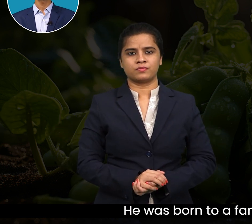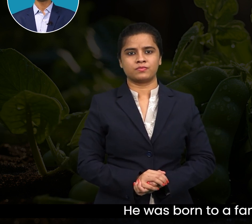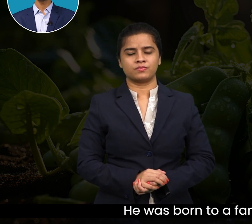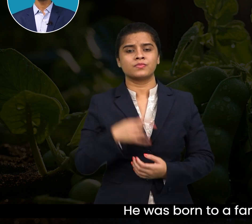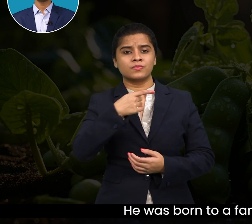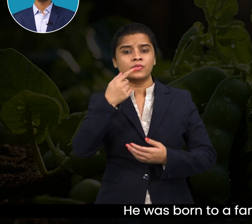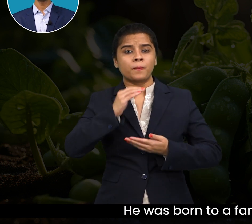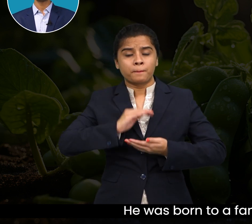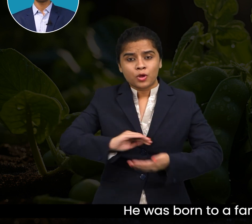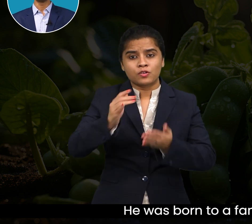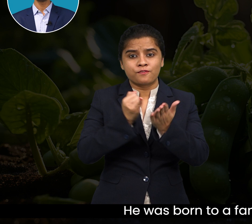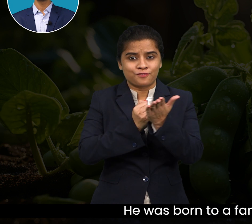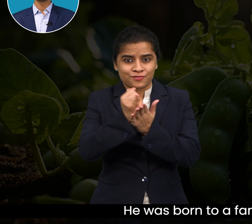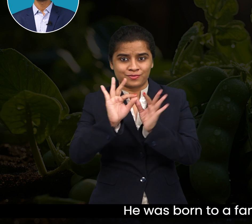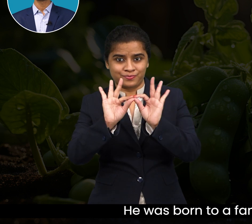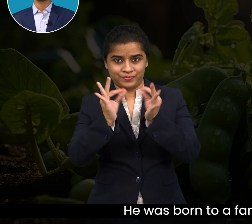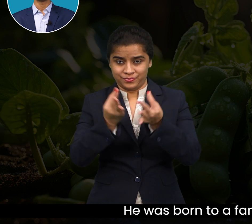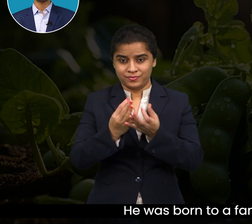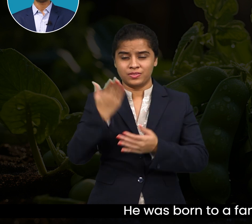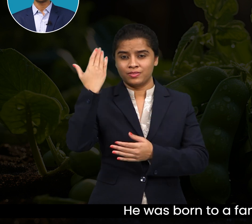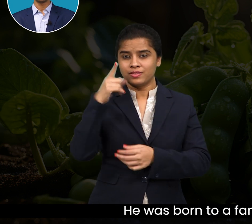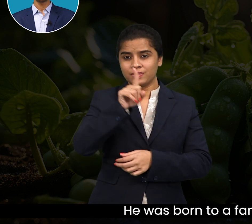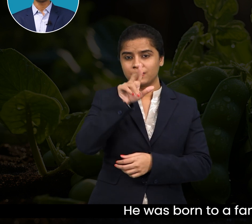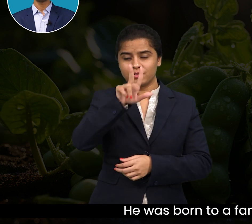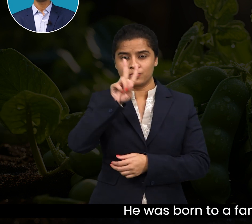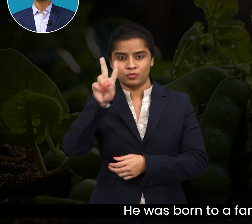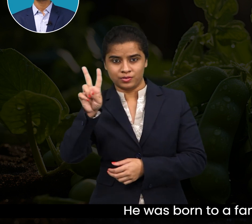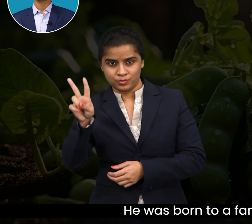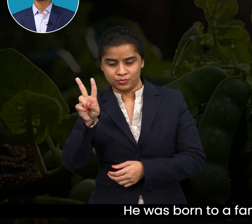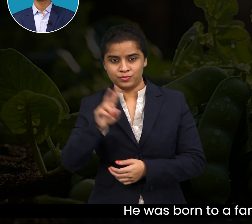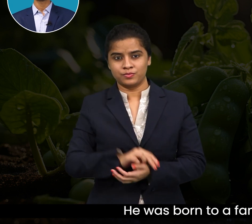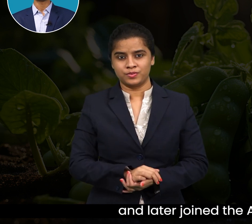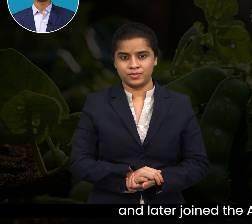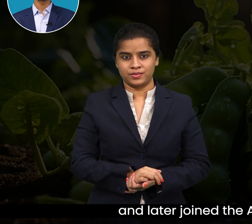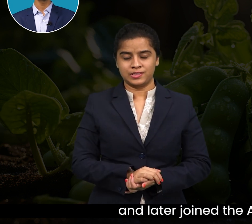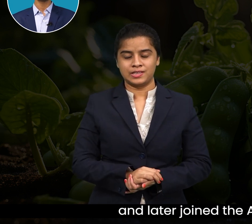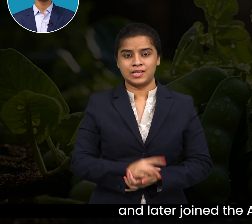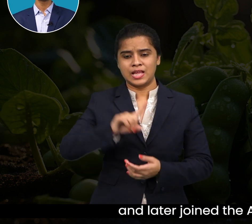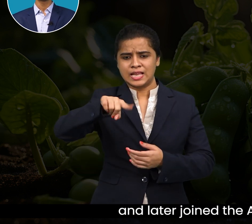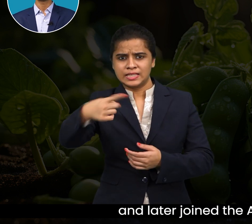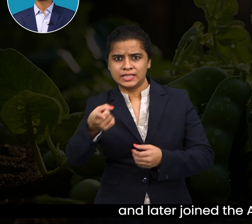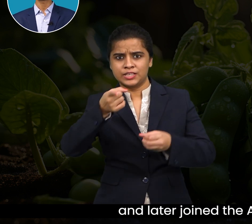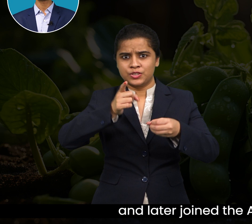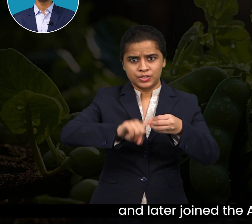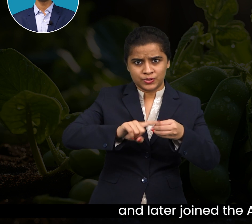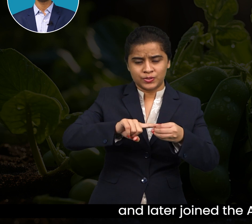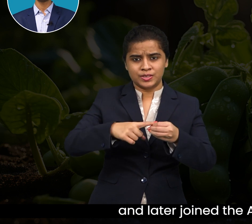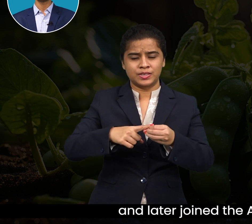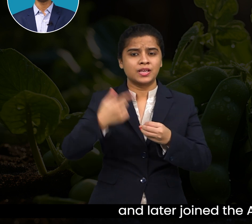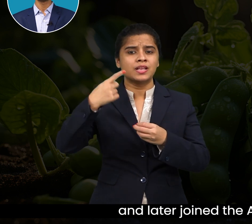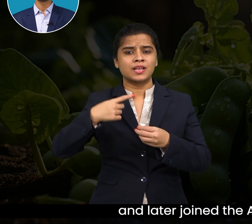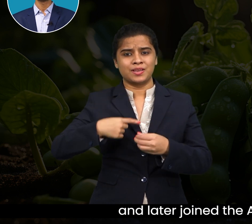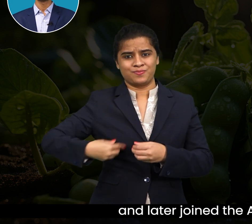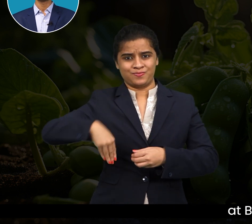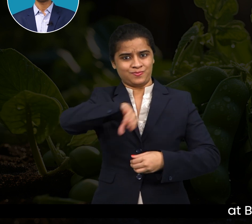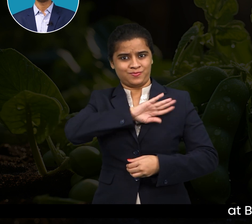He was born to a family of farmers in 1822 and later joined the Augustinian